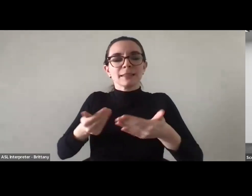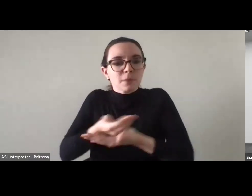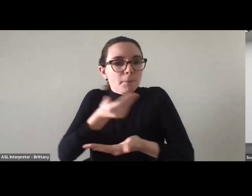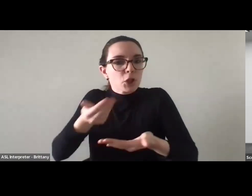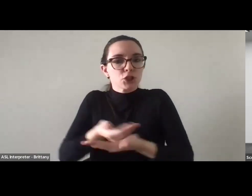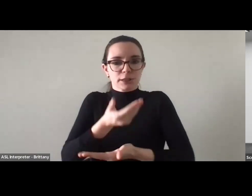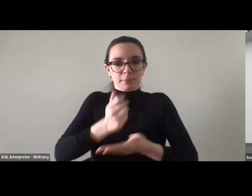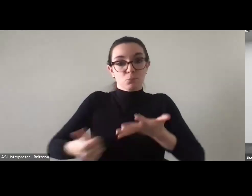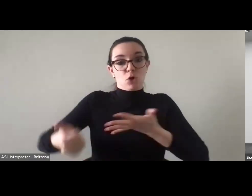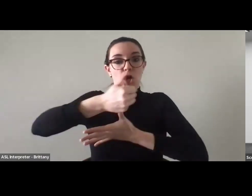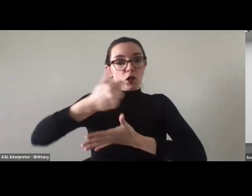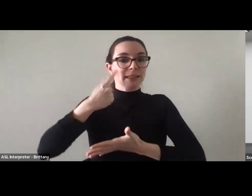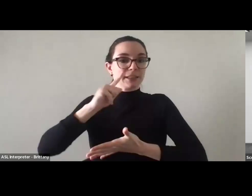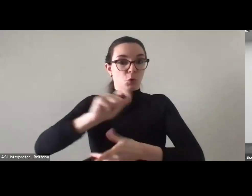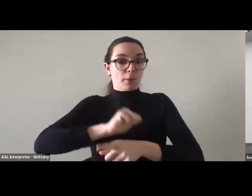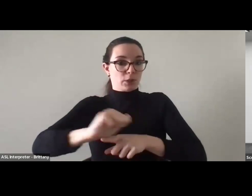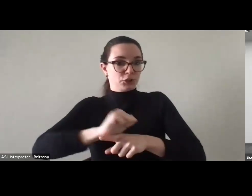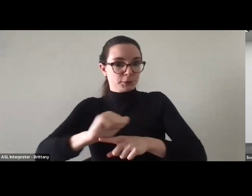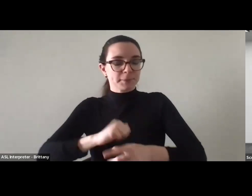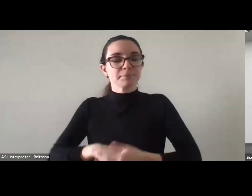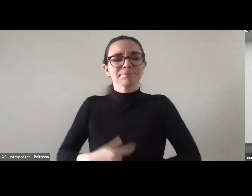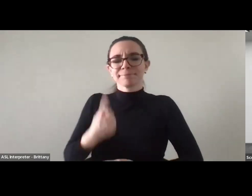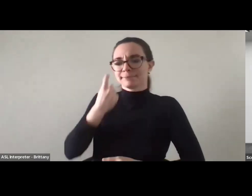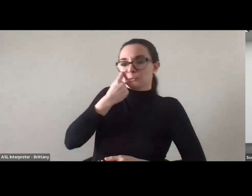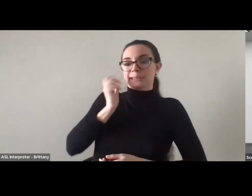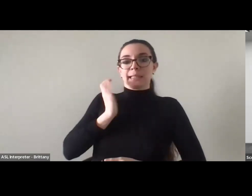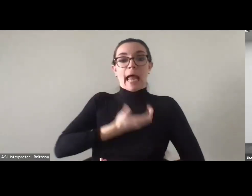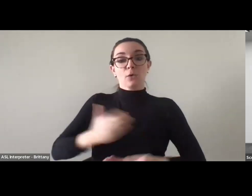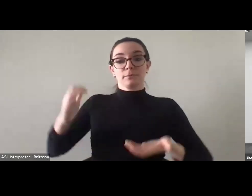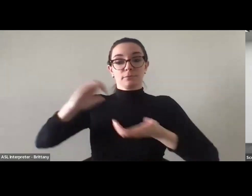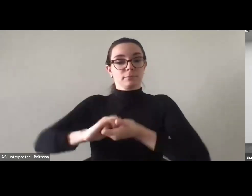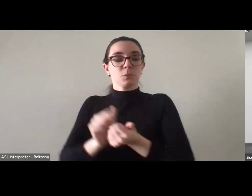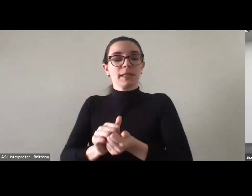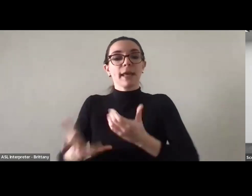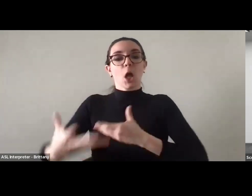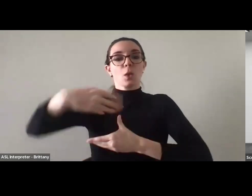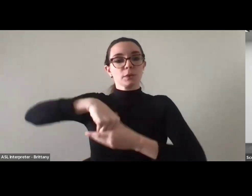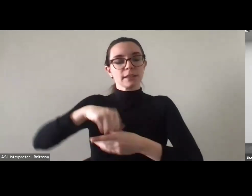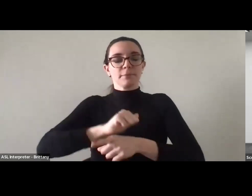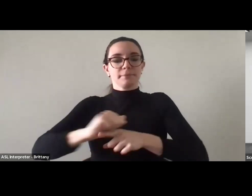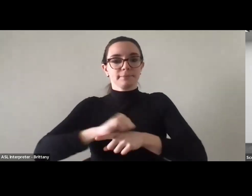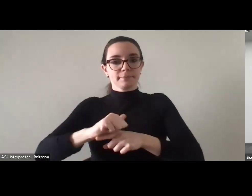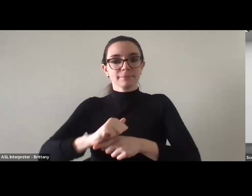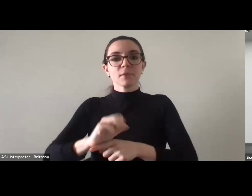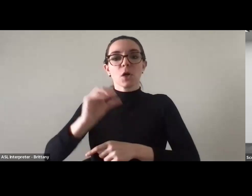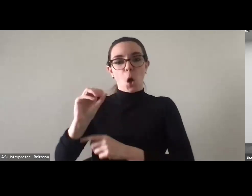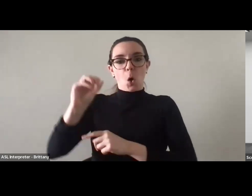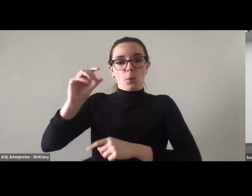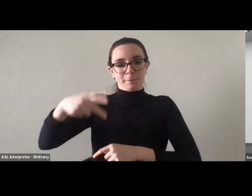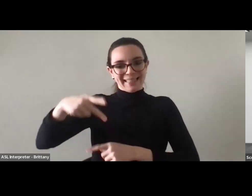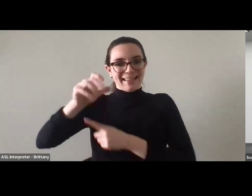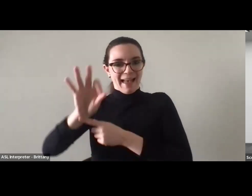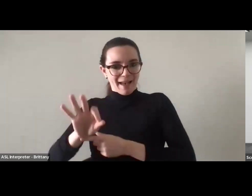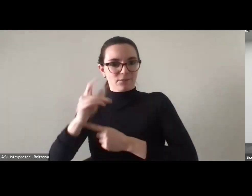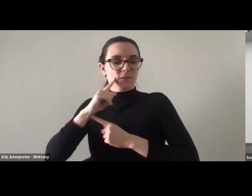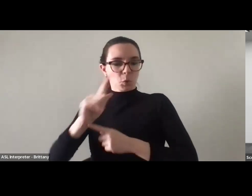registered apprenticeships. Most recently, our Partnership on Inclusive Apprenticeship Project, or PIA for short, has focused on